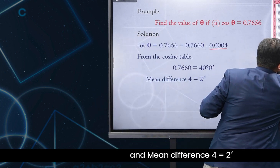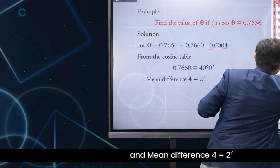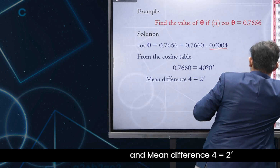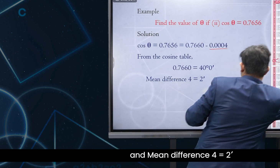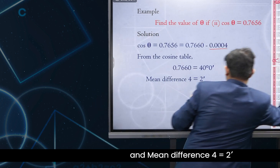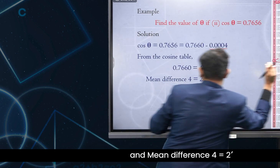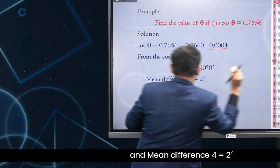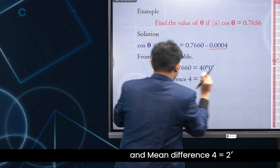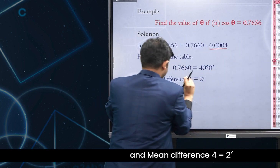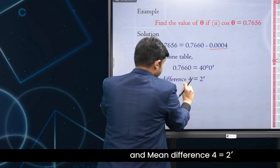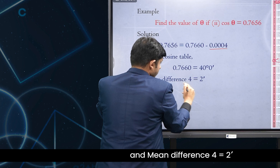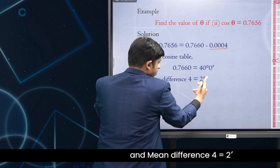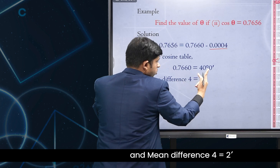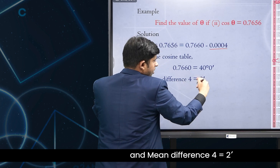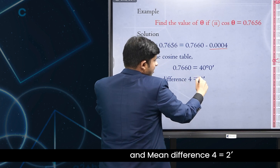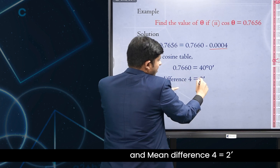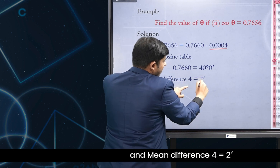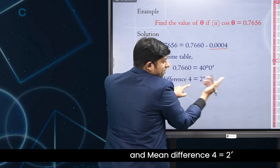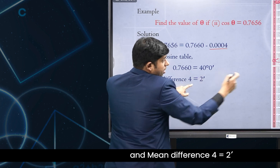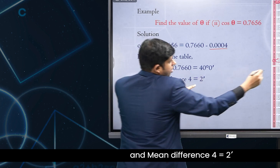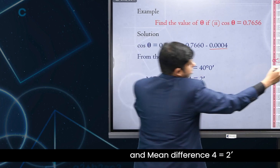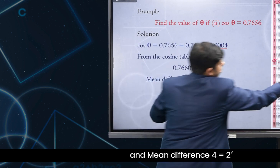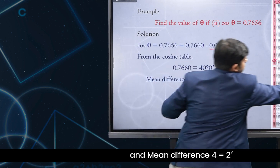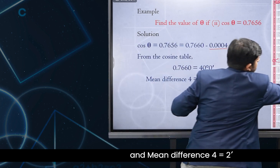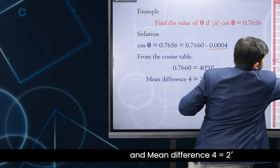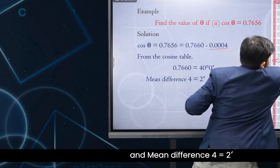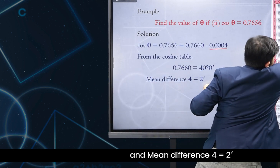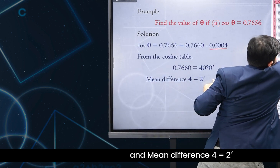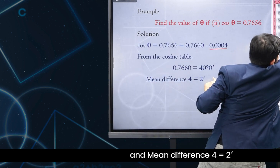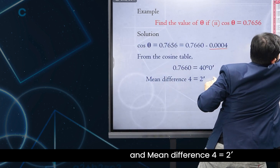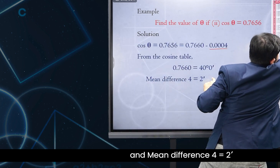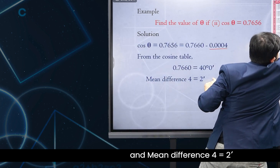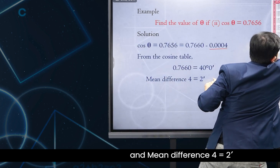and mean difference 4 is equal to 2 minutes.